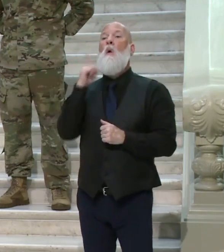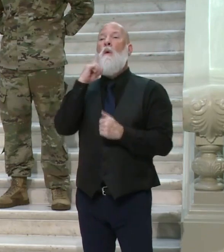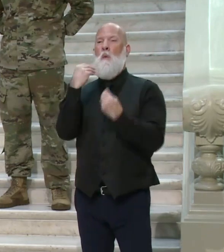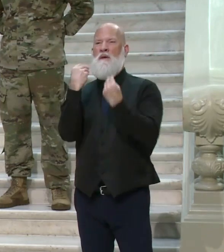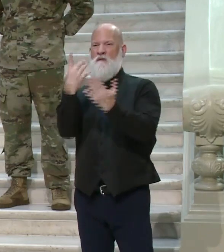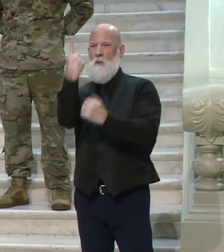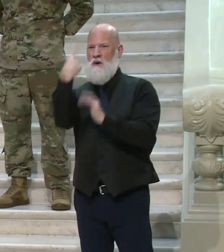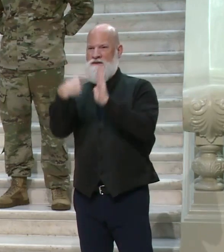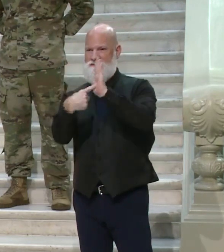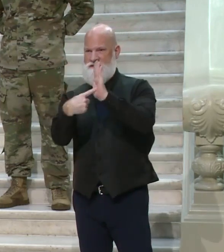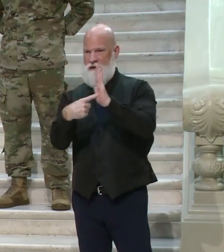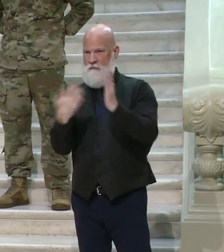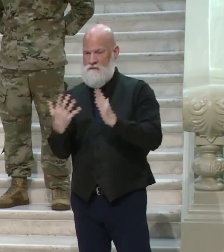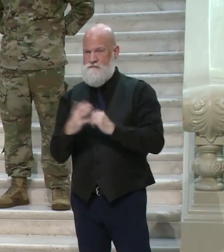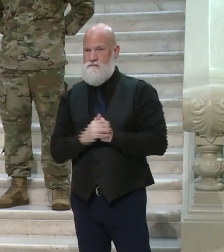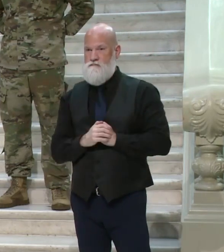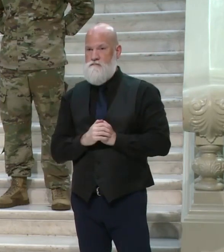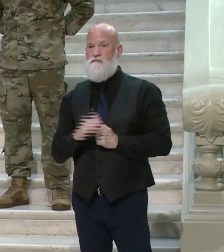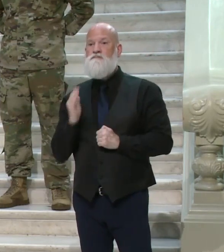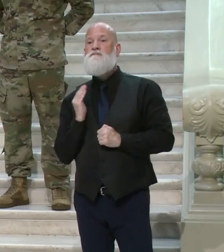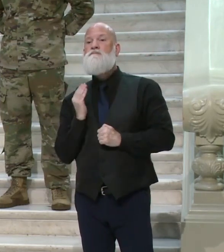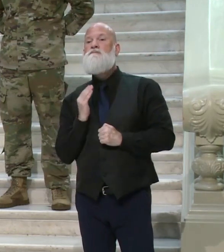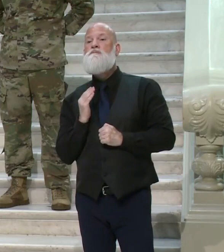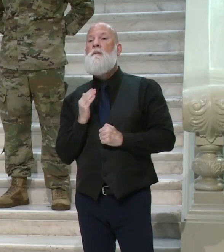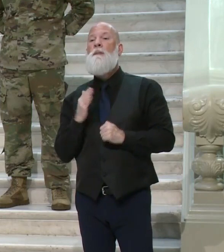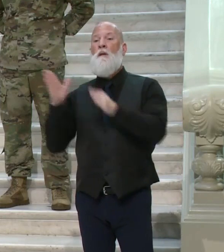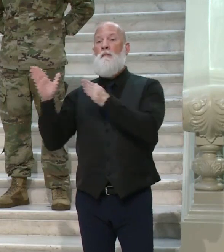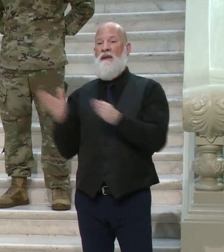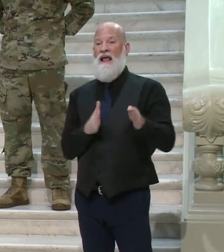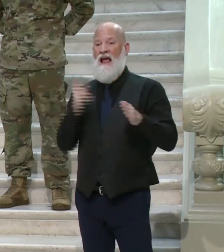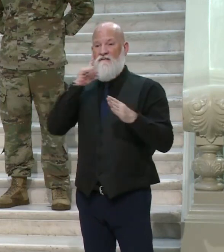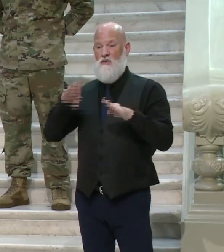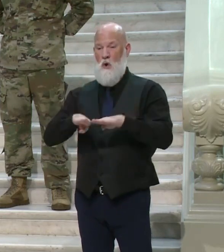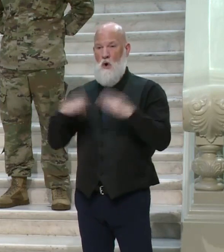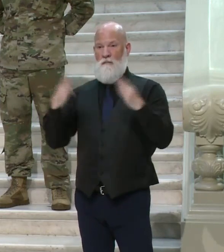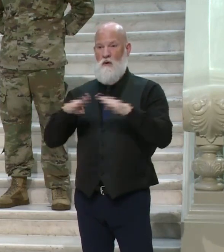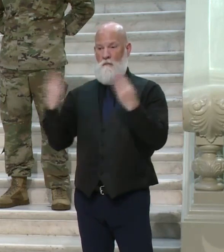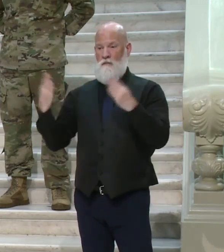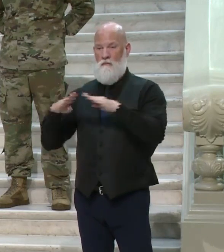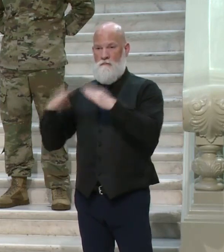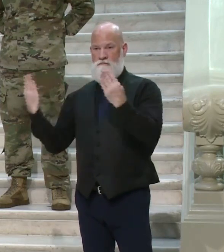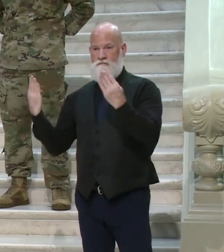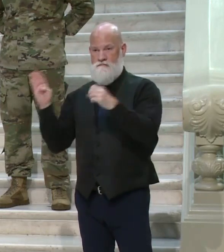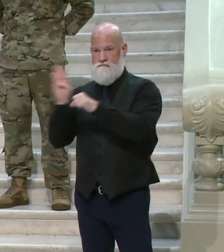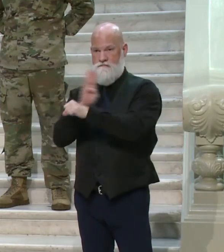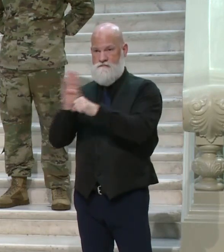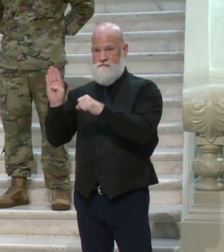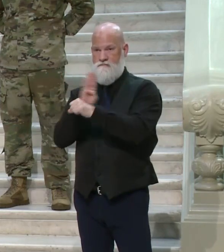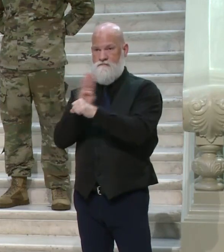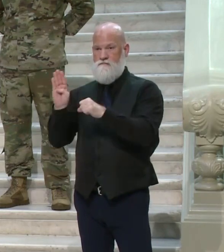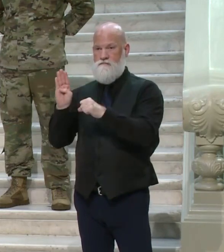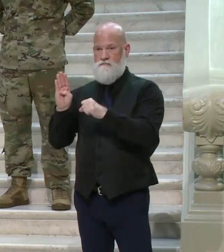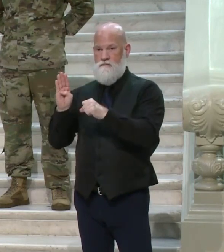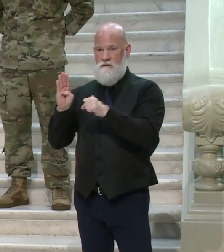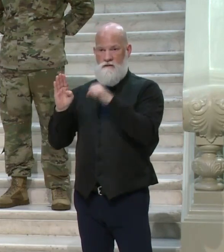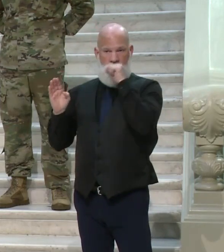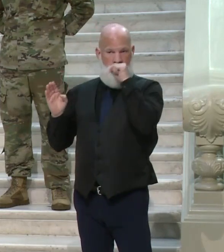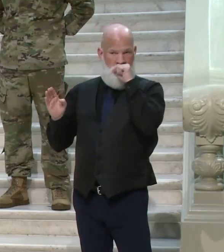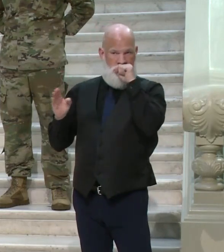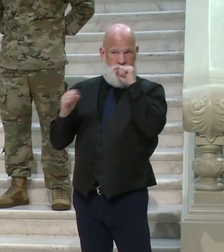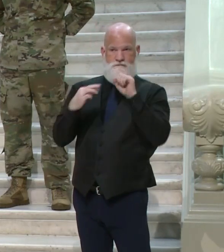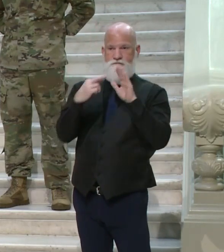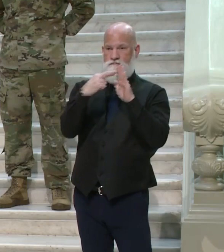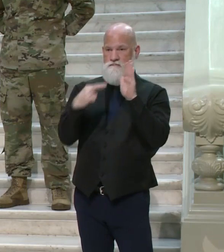these stories about our plan to lift business registrations, and I'm not signaling you out, but I'm just